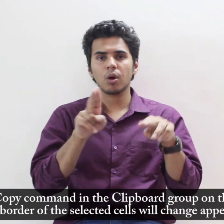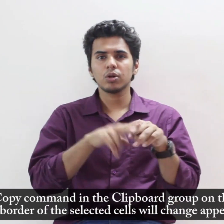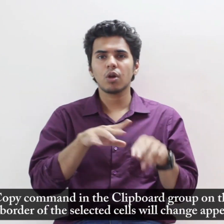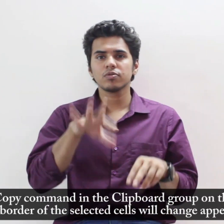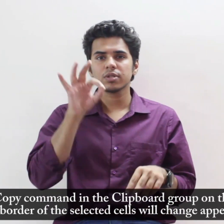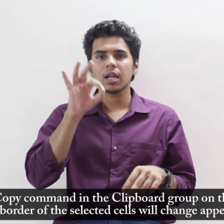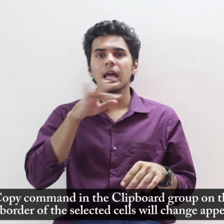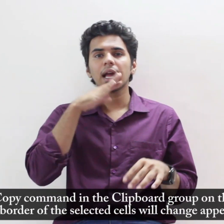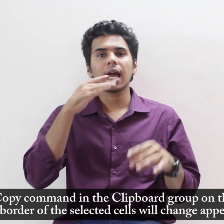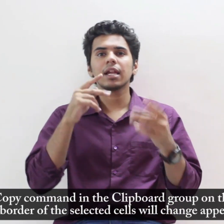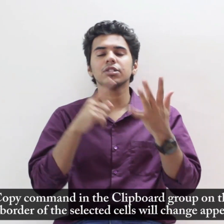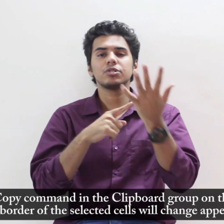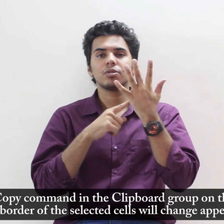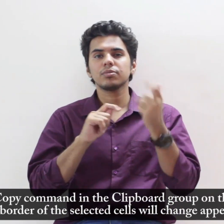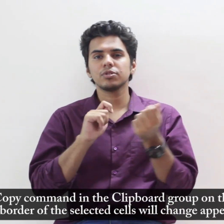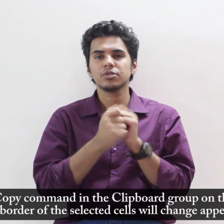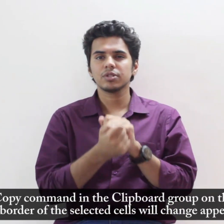selected cells will change appearance.